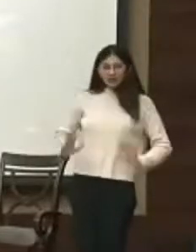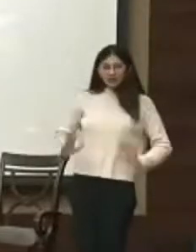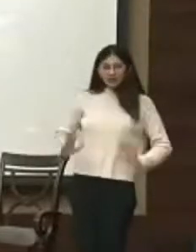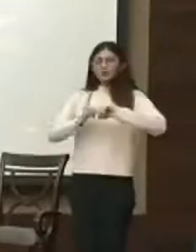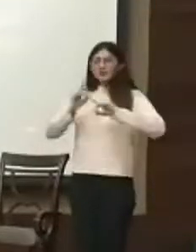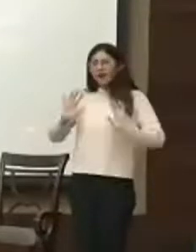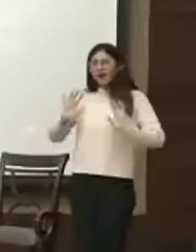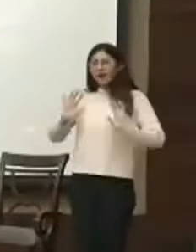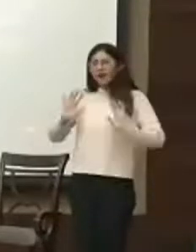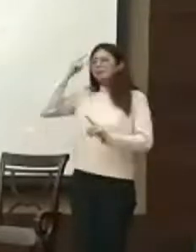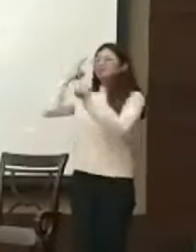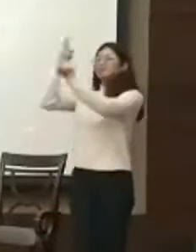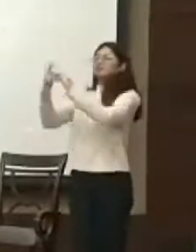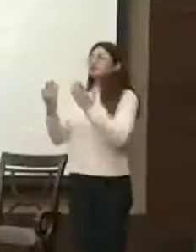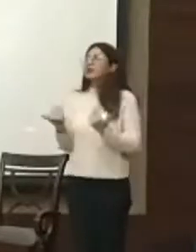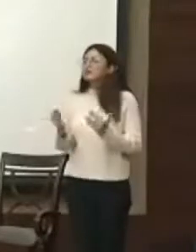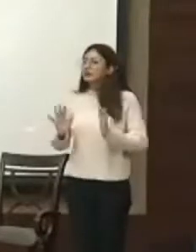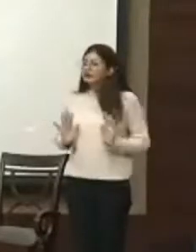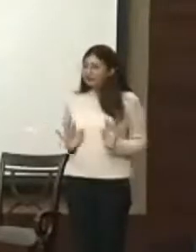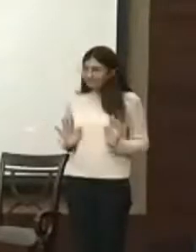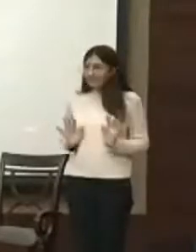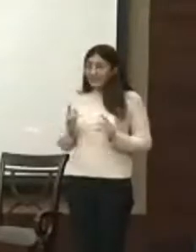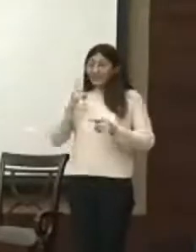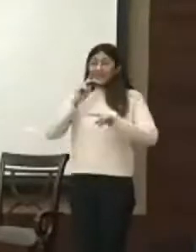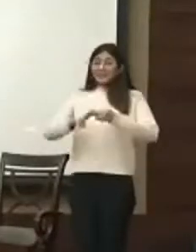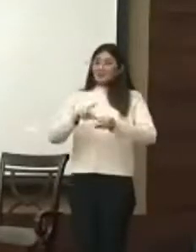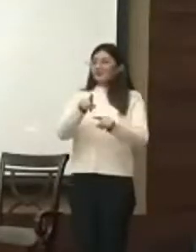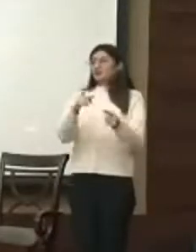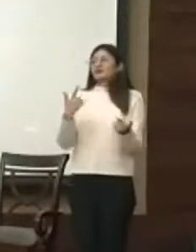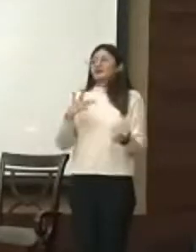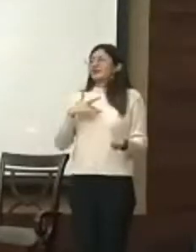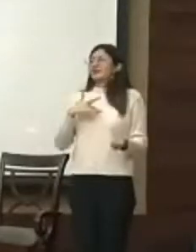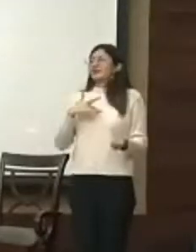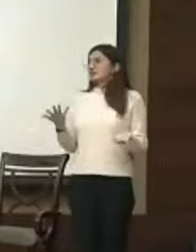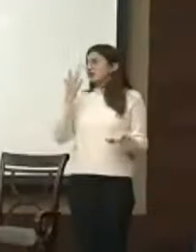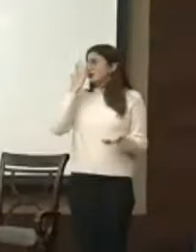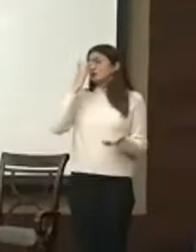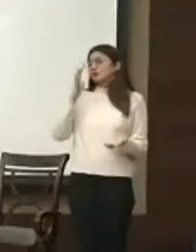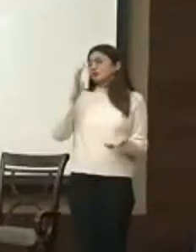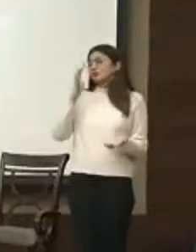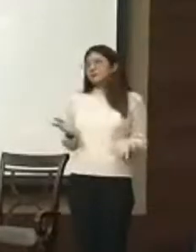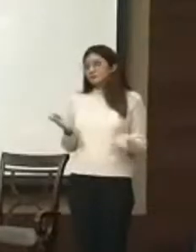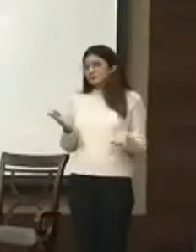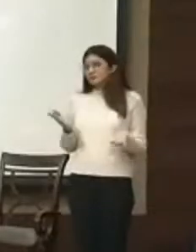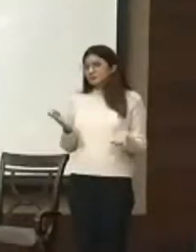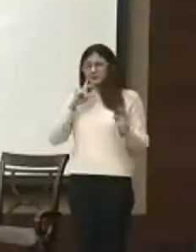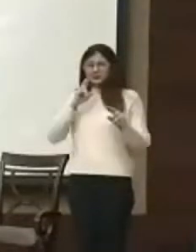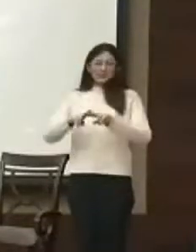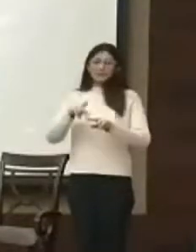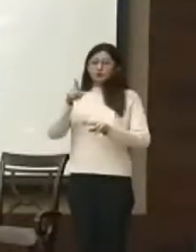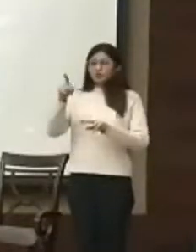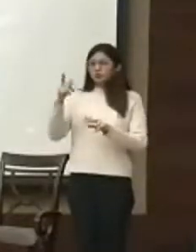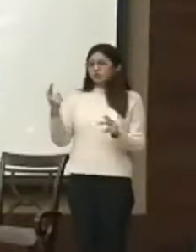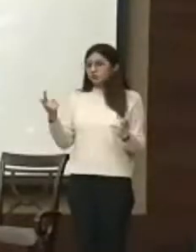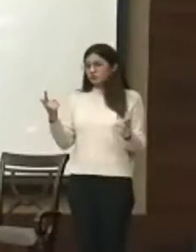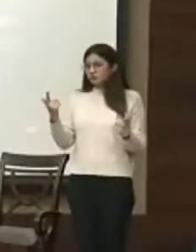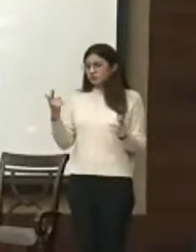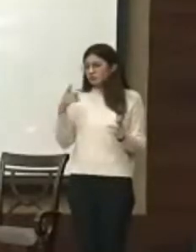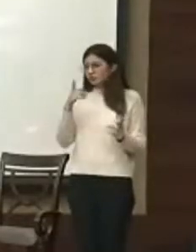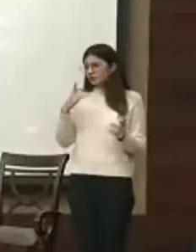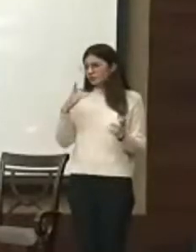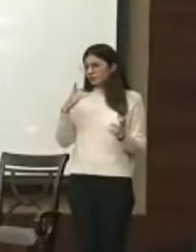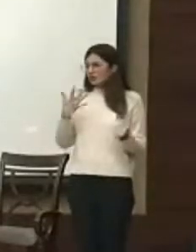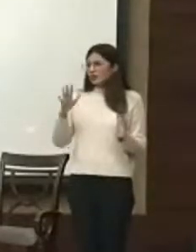you are operating from a sense of only if you are operating from a sense